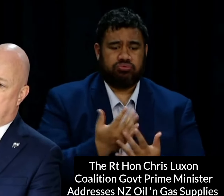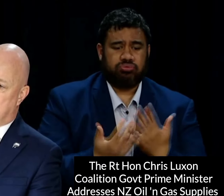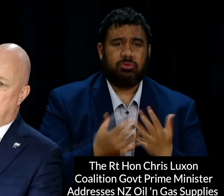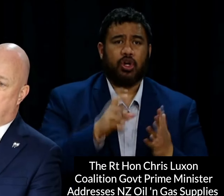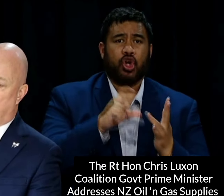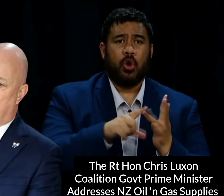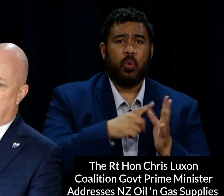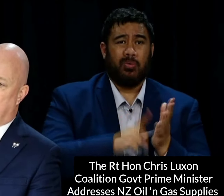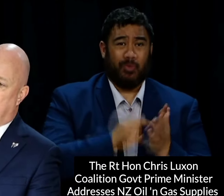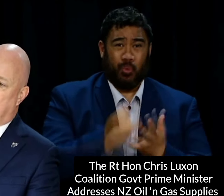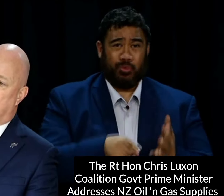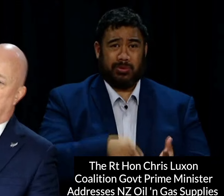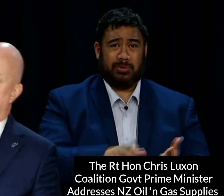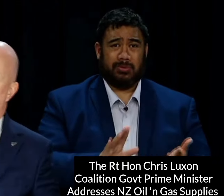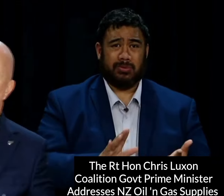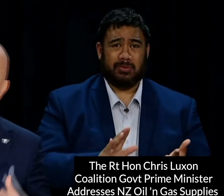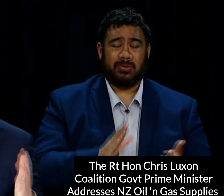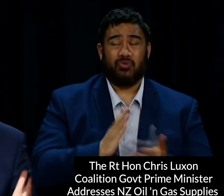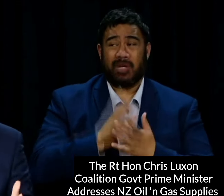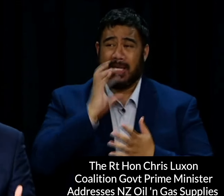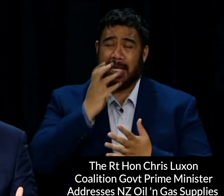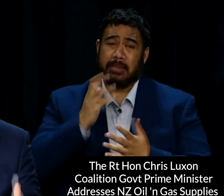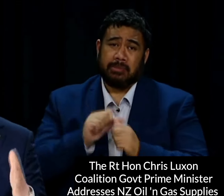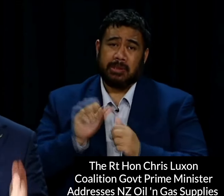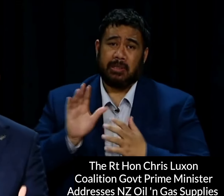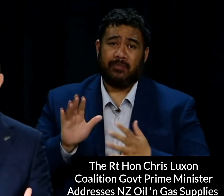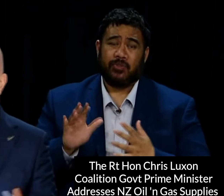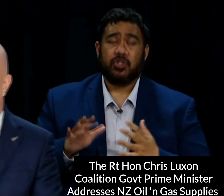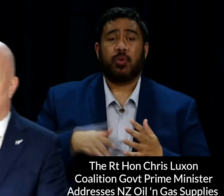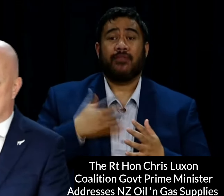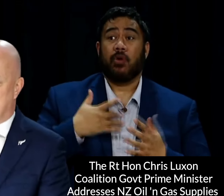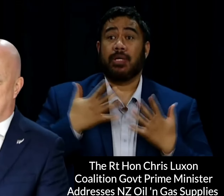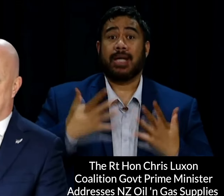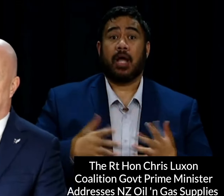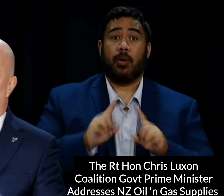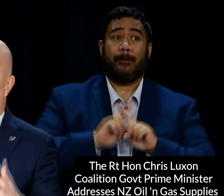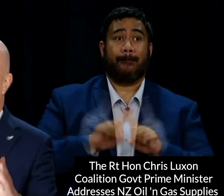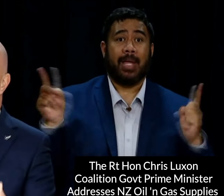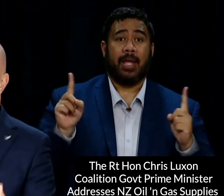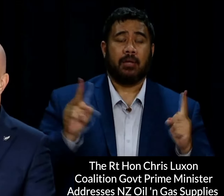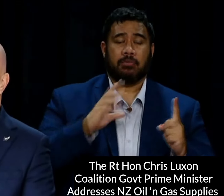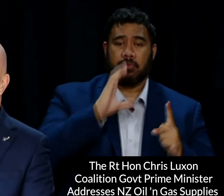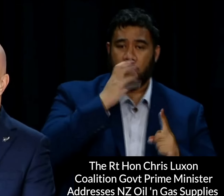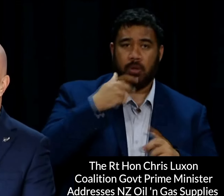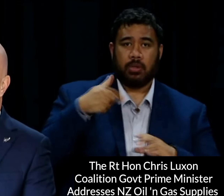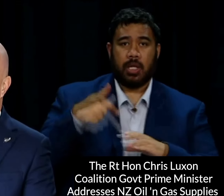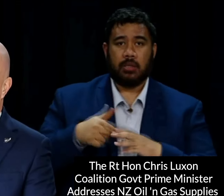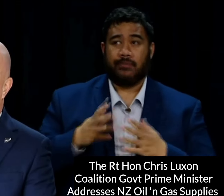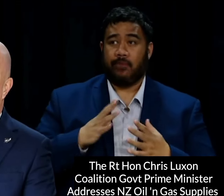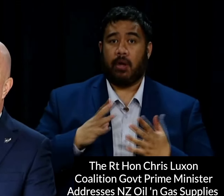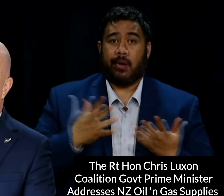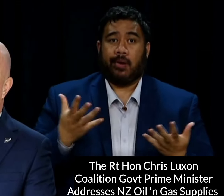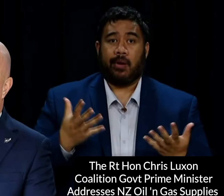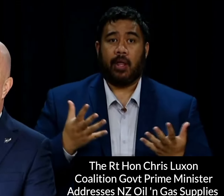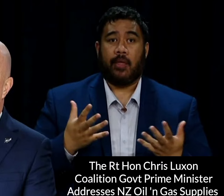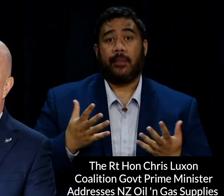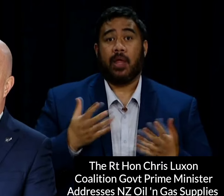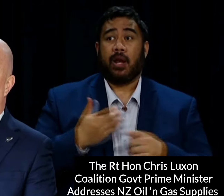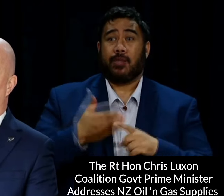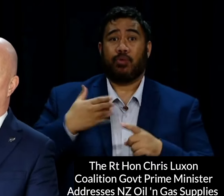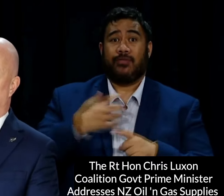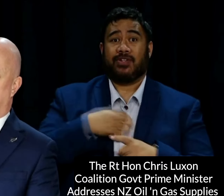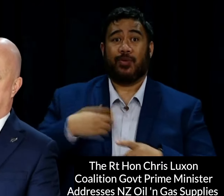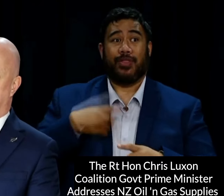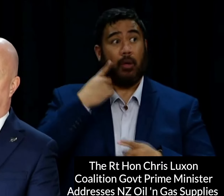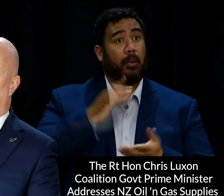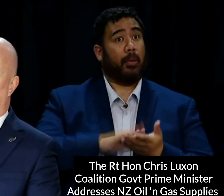pragmatic example where you can come out and make a decision, ban oil and gas. You can have some bumper stickers and some headlines as the previous administration did, but